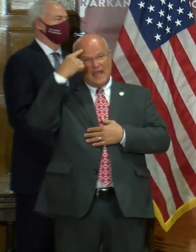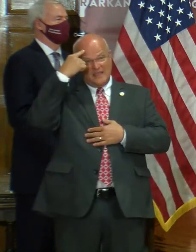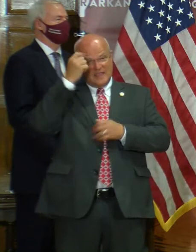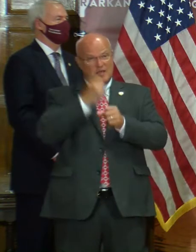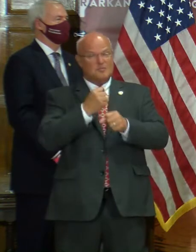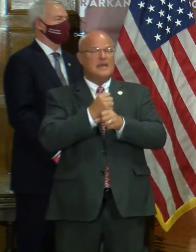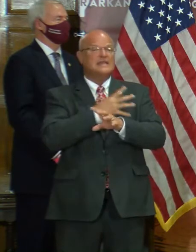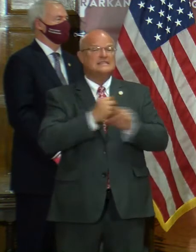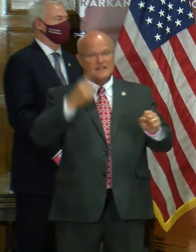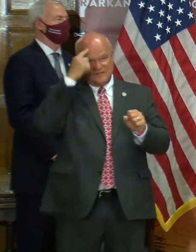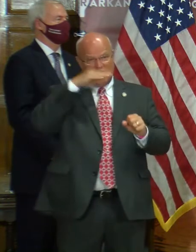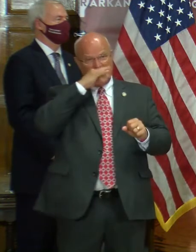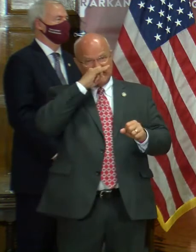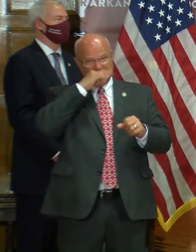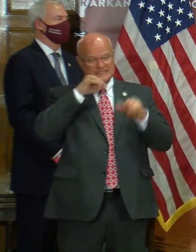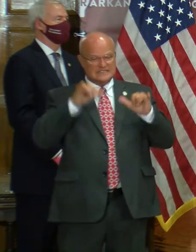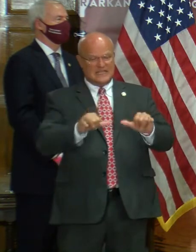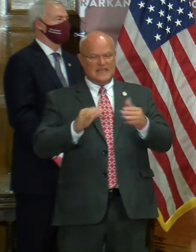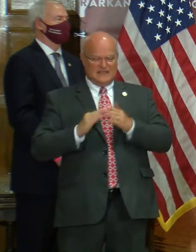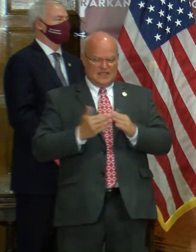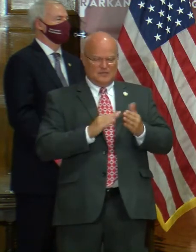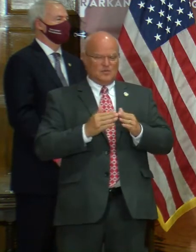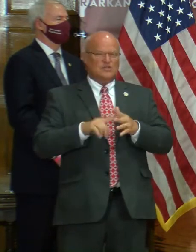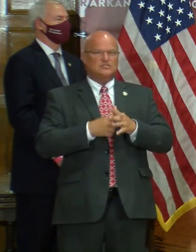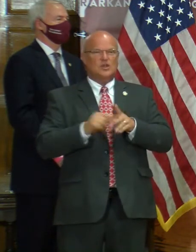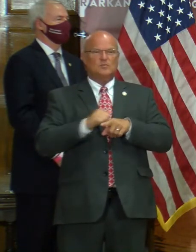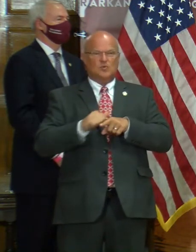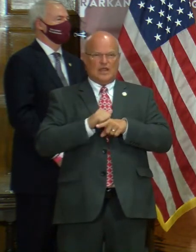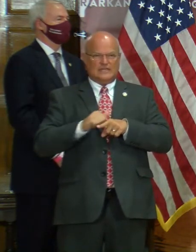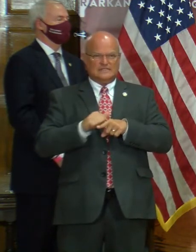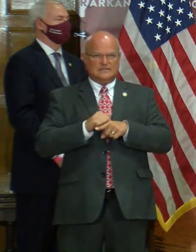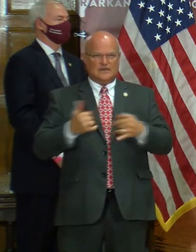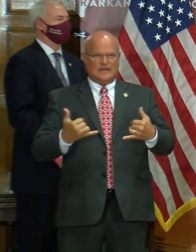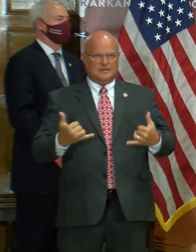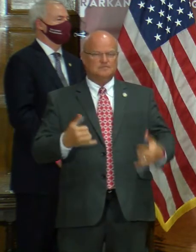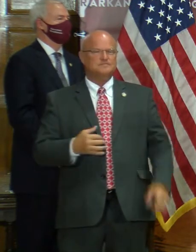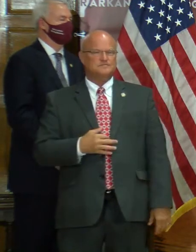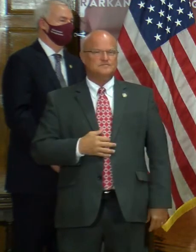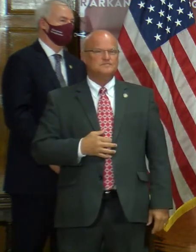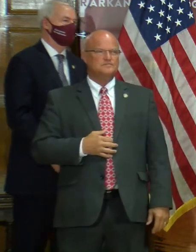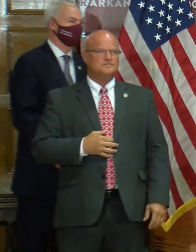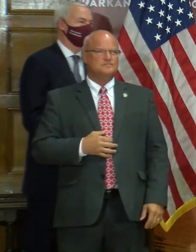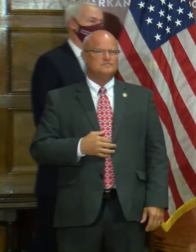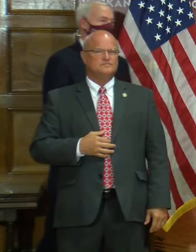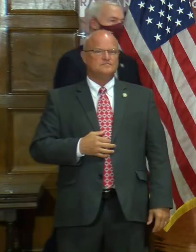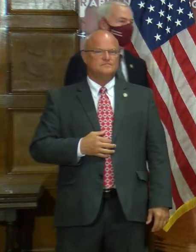it'll make it safer for our kids to stay in their own community and start team practice, and tell you the truth.